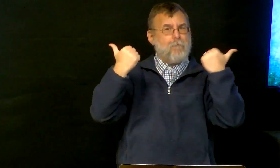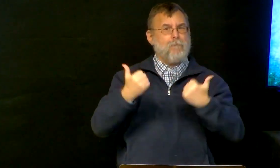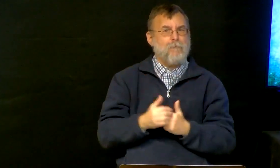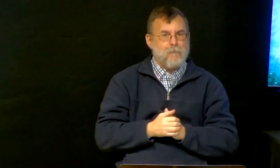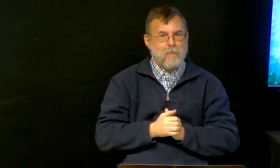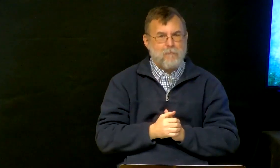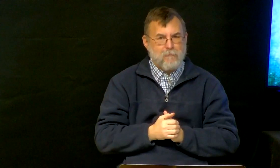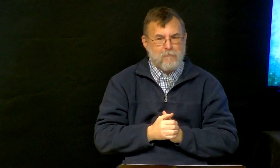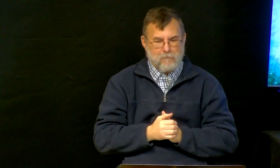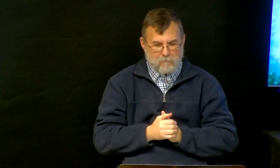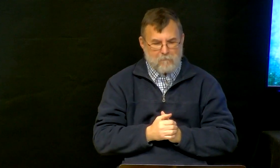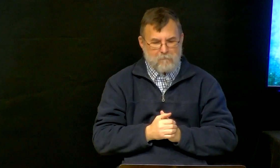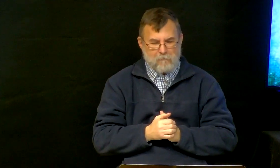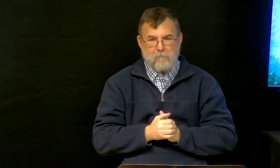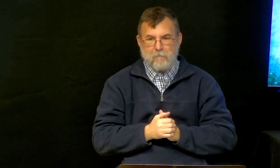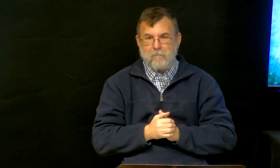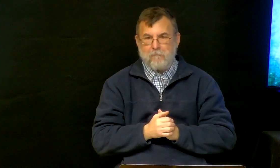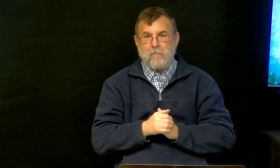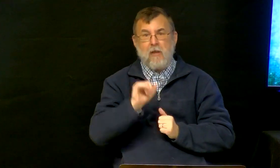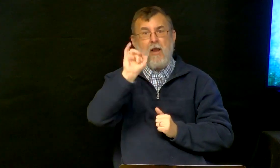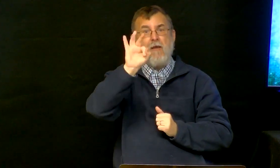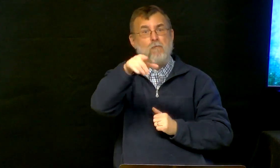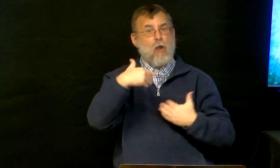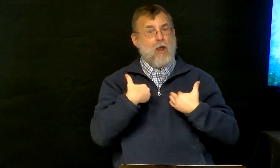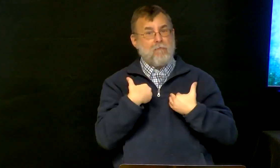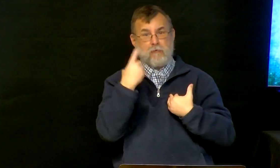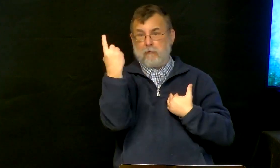do it online, so that's great.